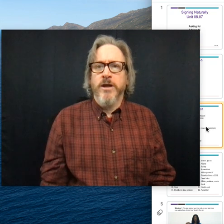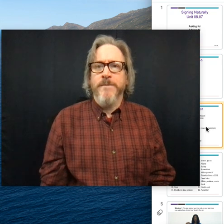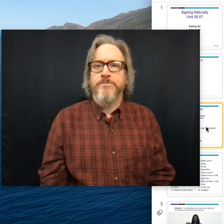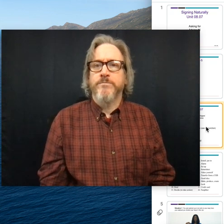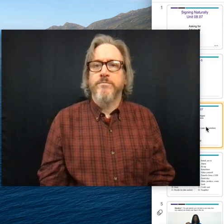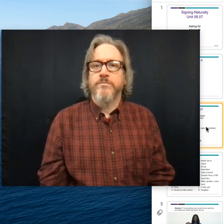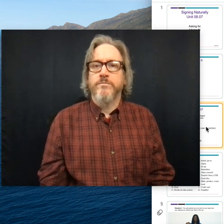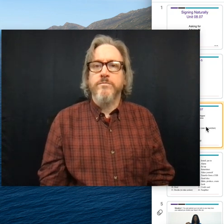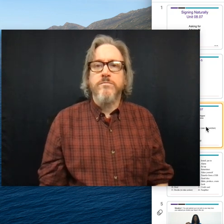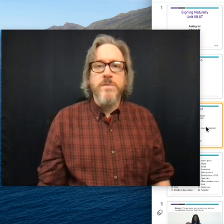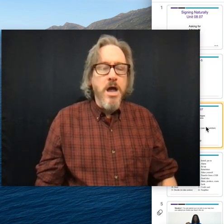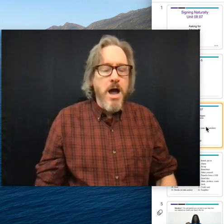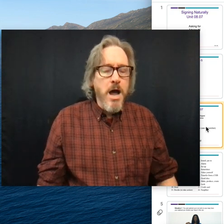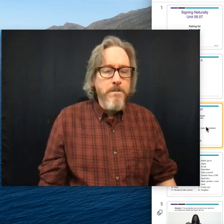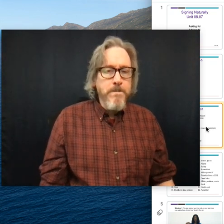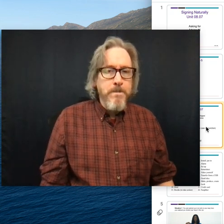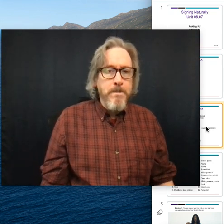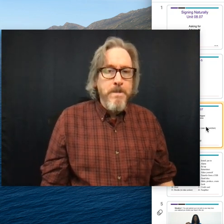okay.